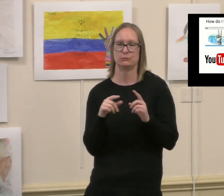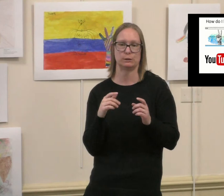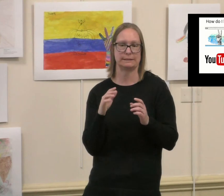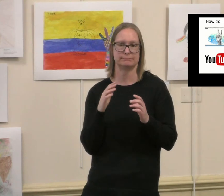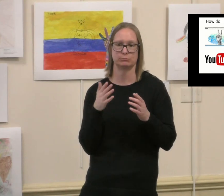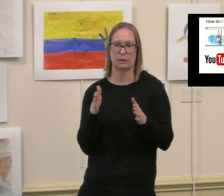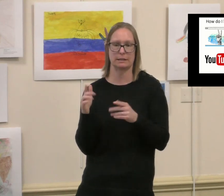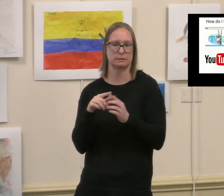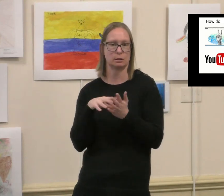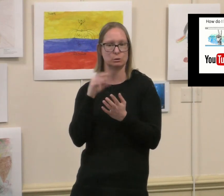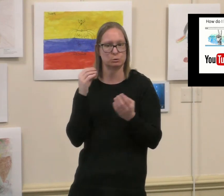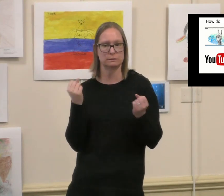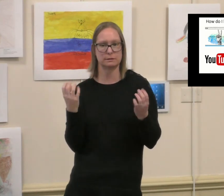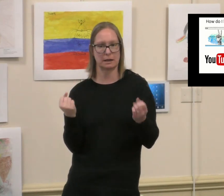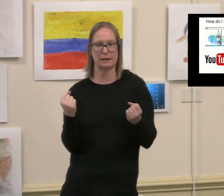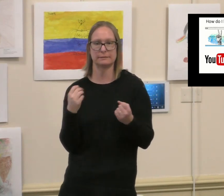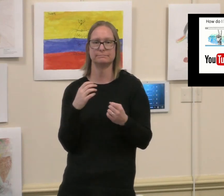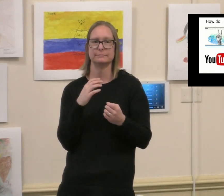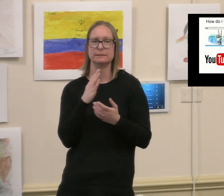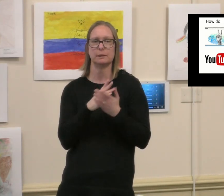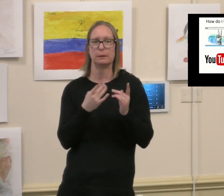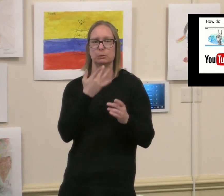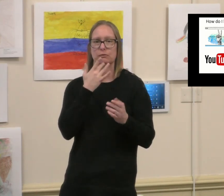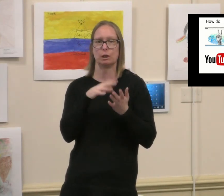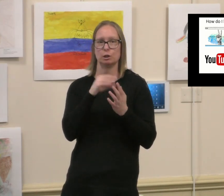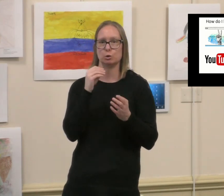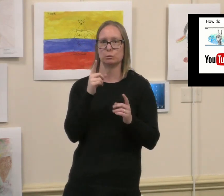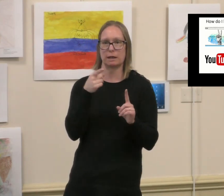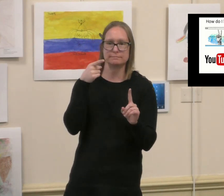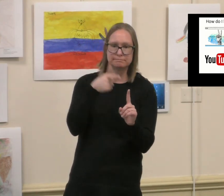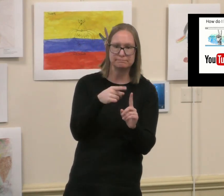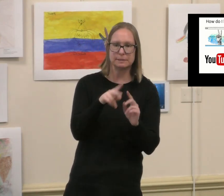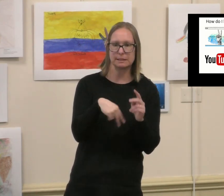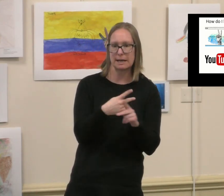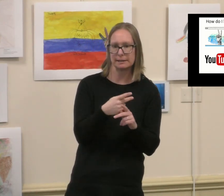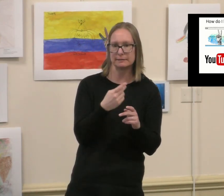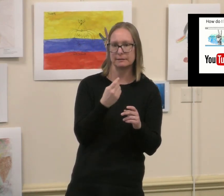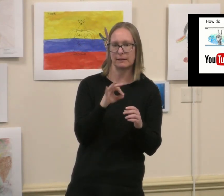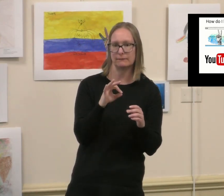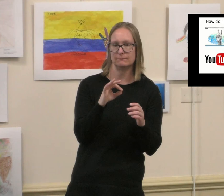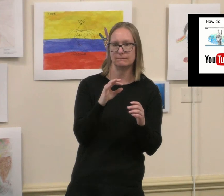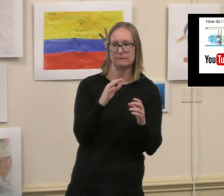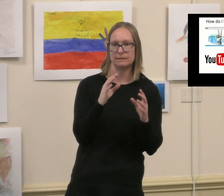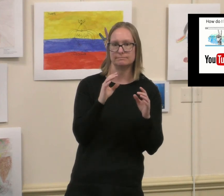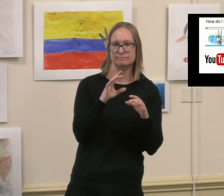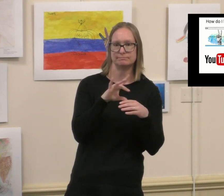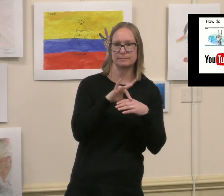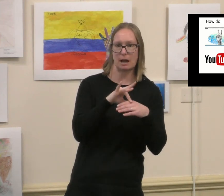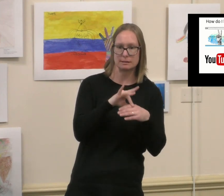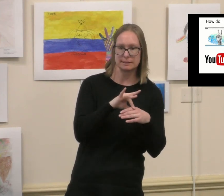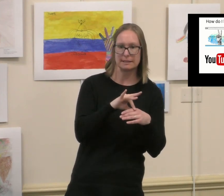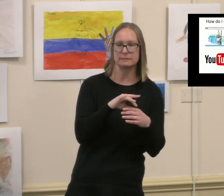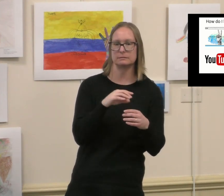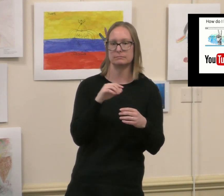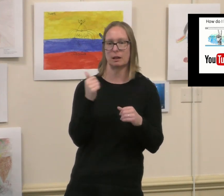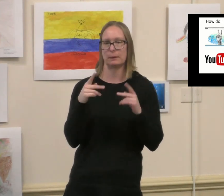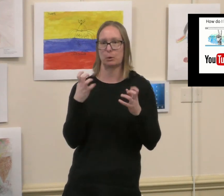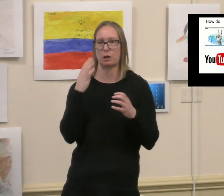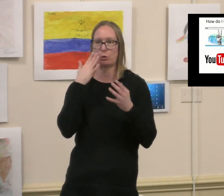YouTube. There are many different ways to learn ASL. Some people prefer to learn a specific type